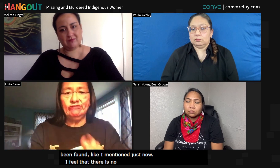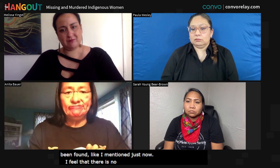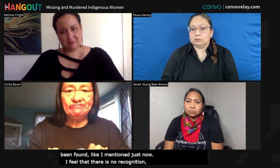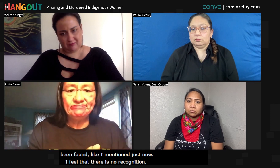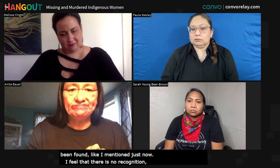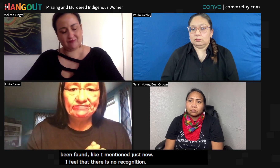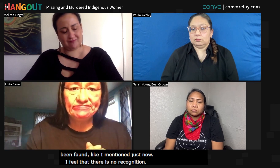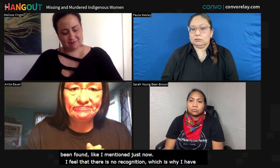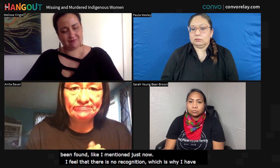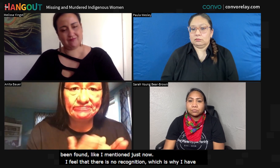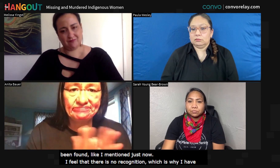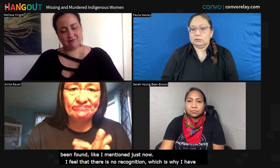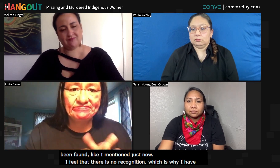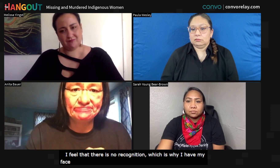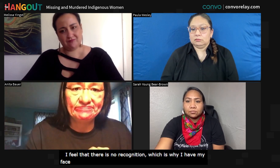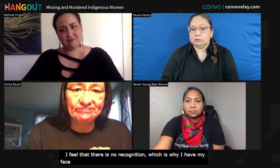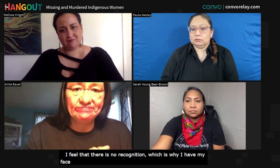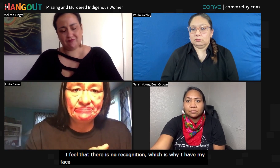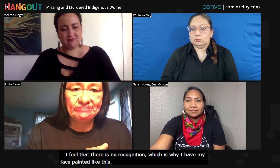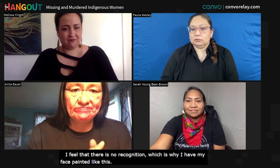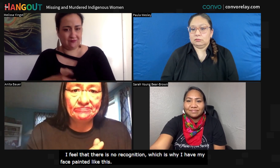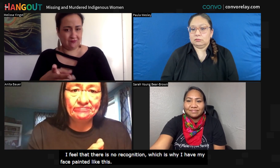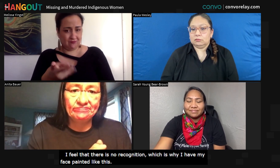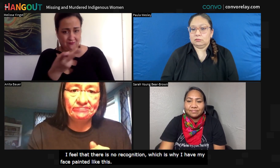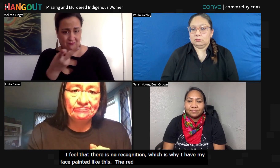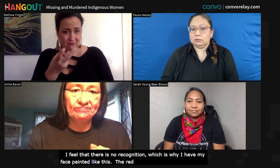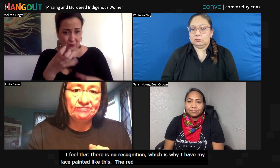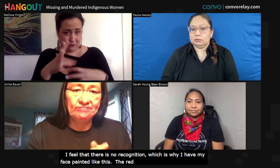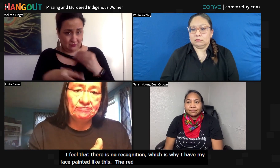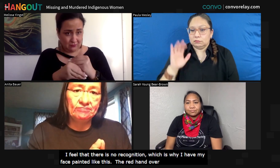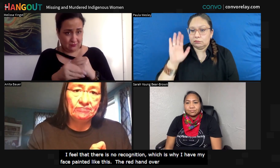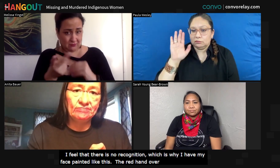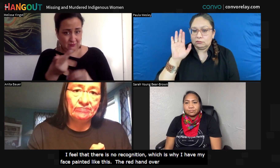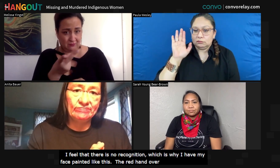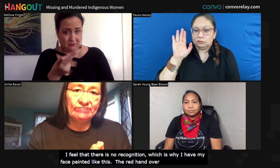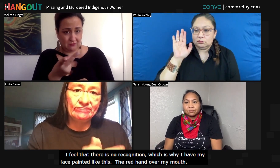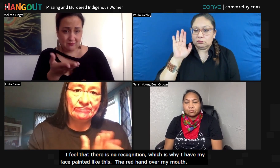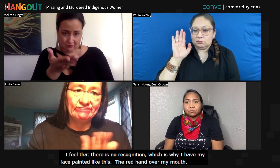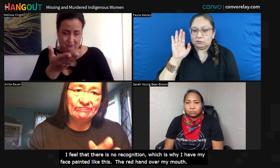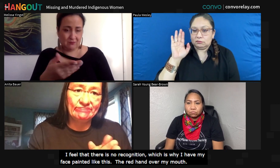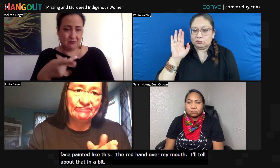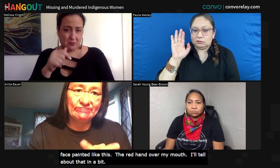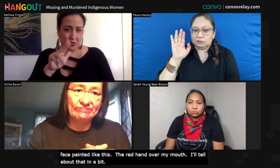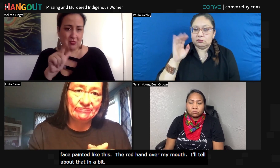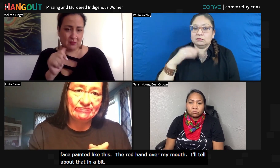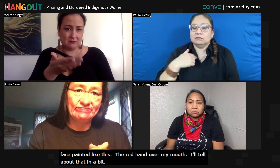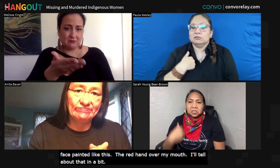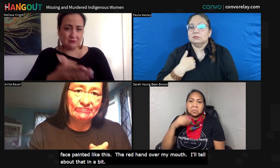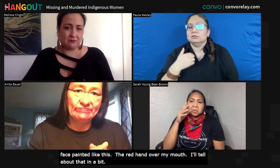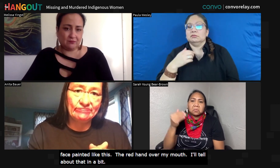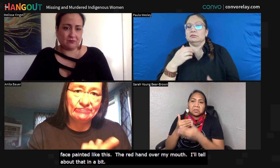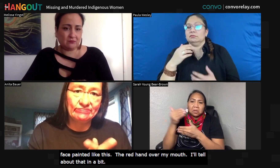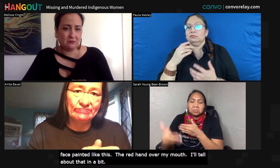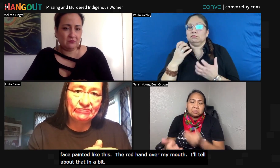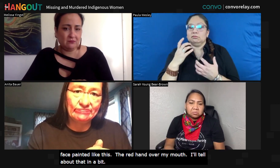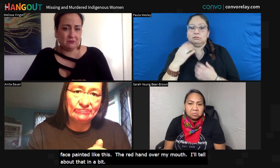my mouth, and I'll tell a little bit more about that in a bit. Do you want to add anything?